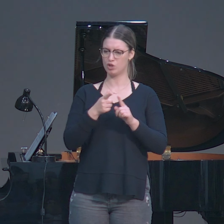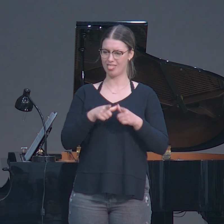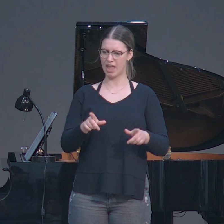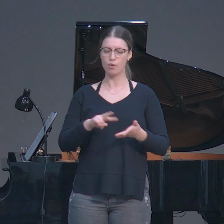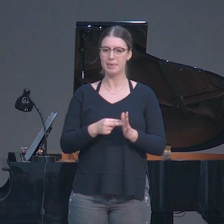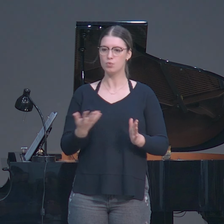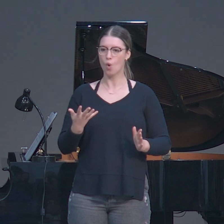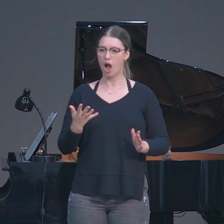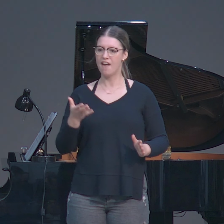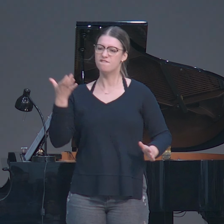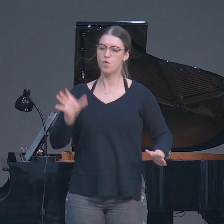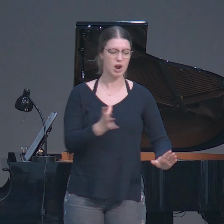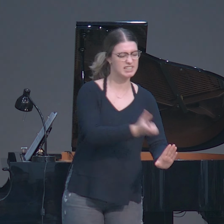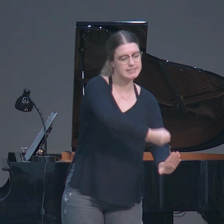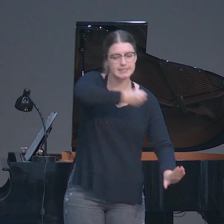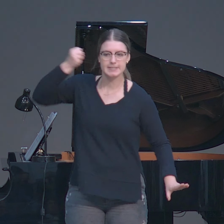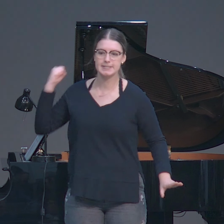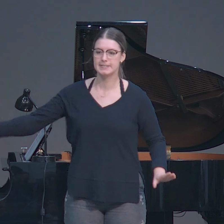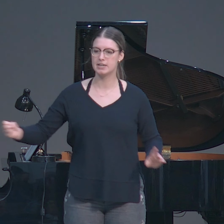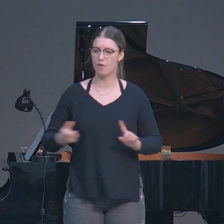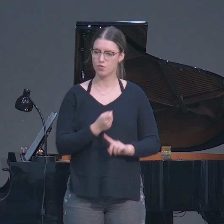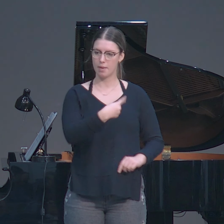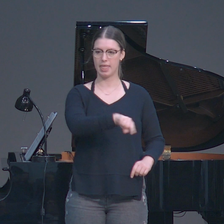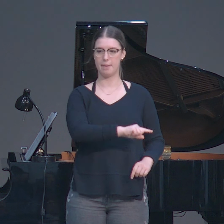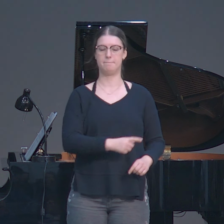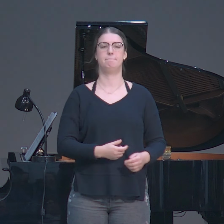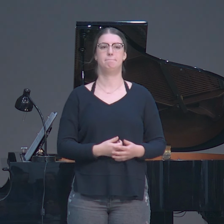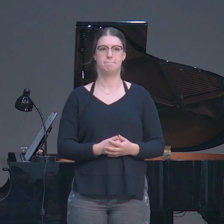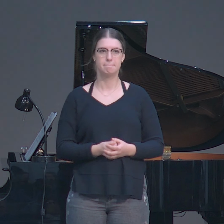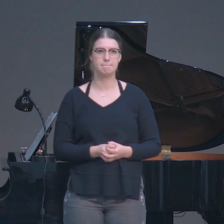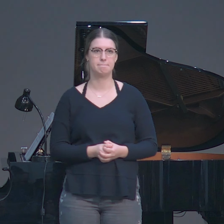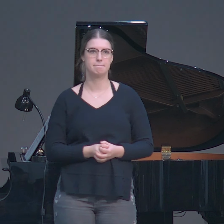is of forcible removal.